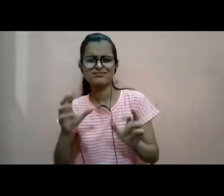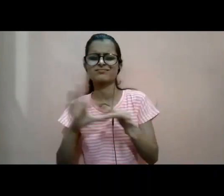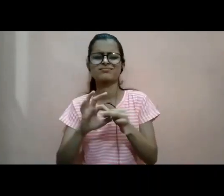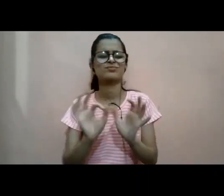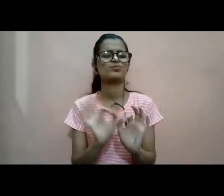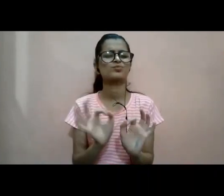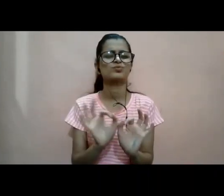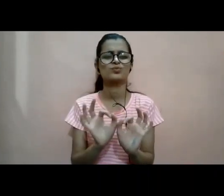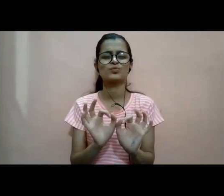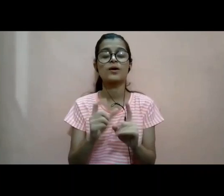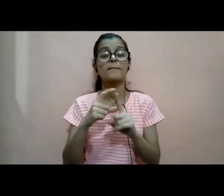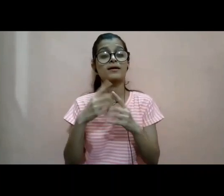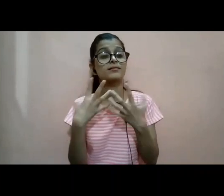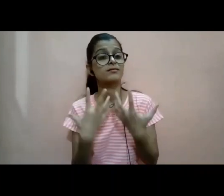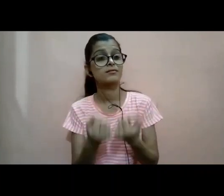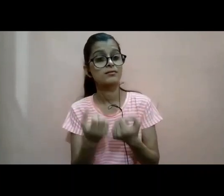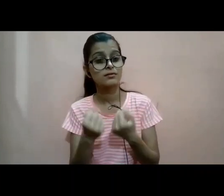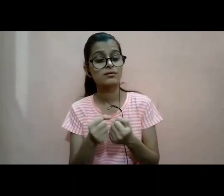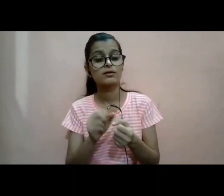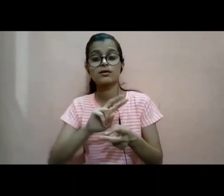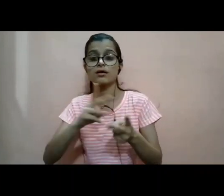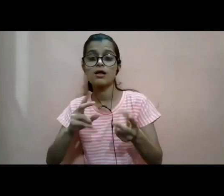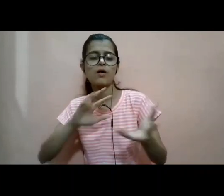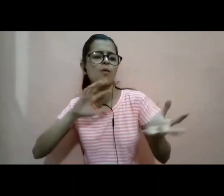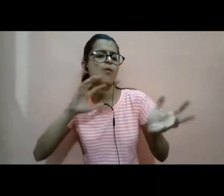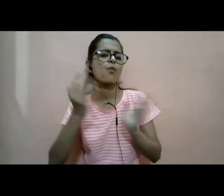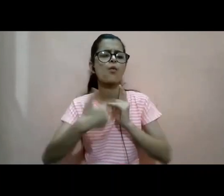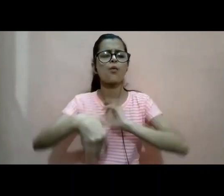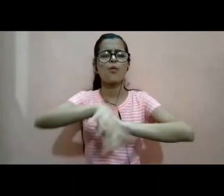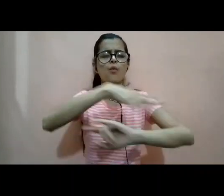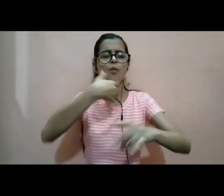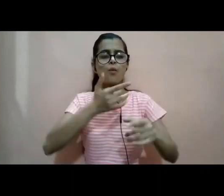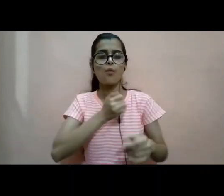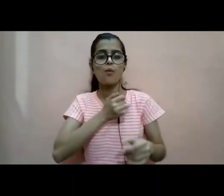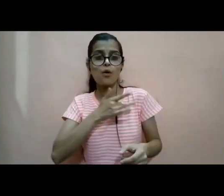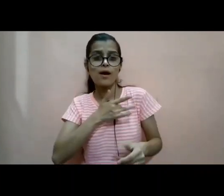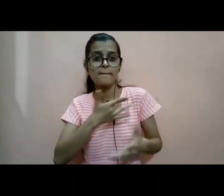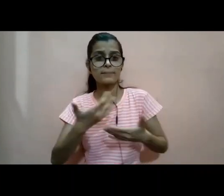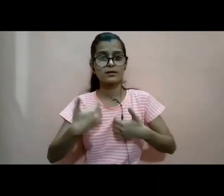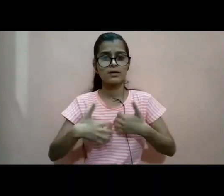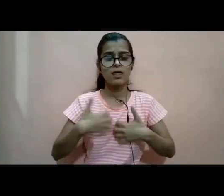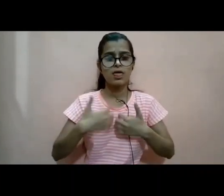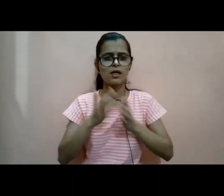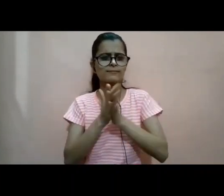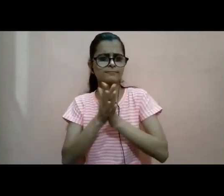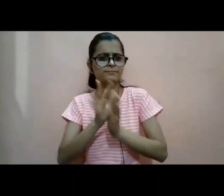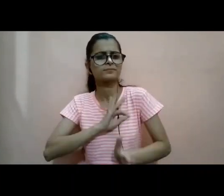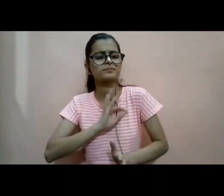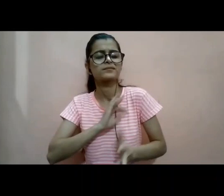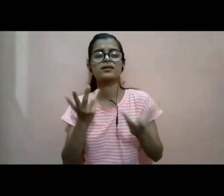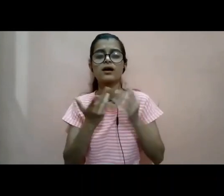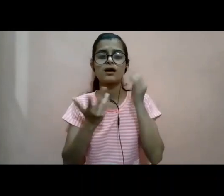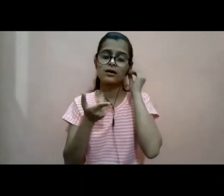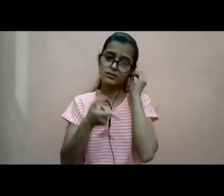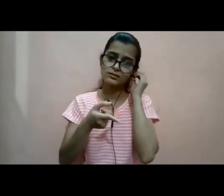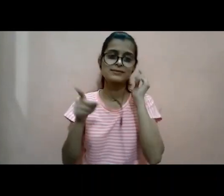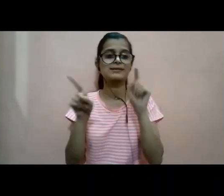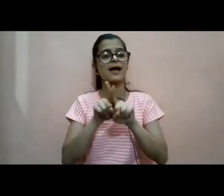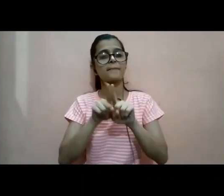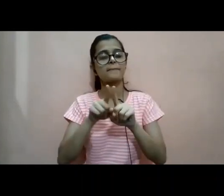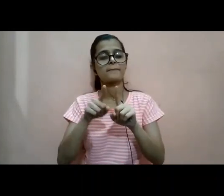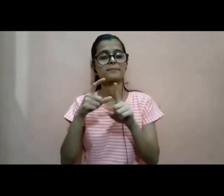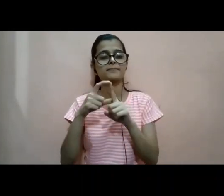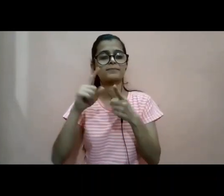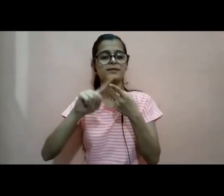desires are always found in the worlds that we inhabit. And we know that society